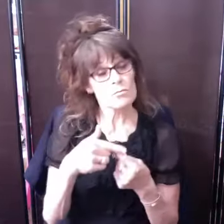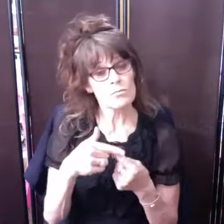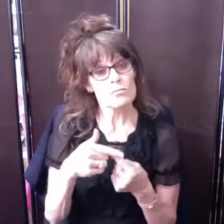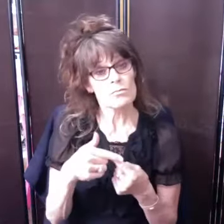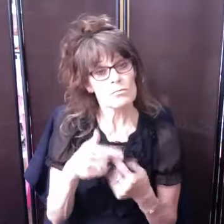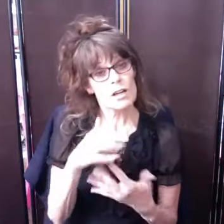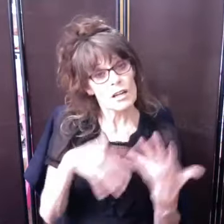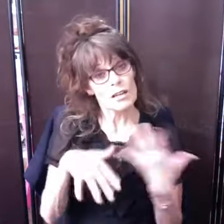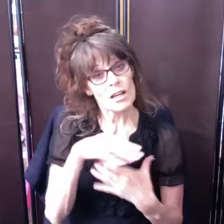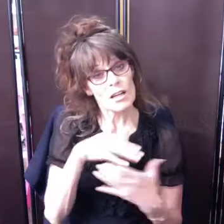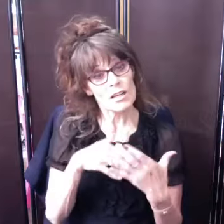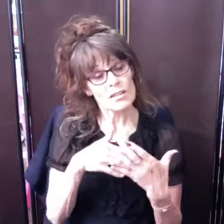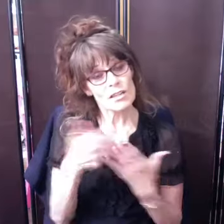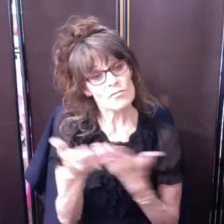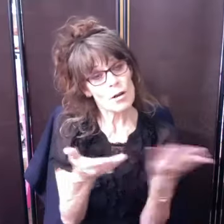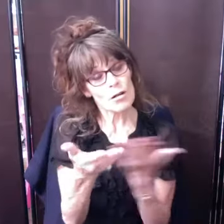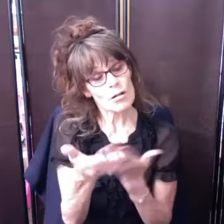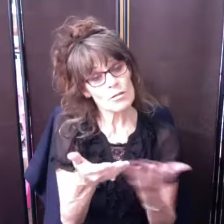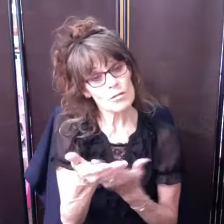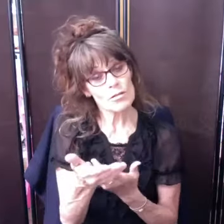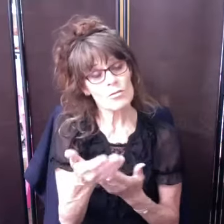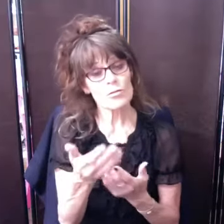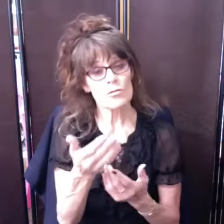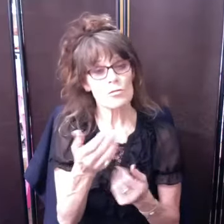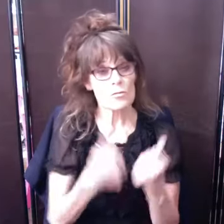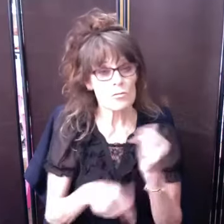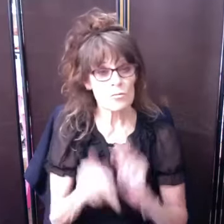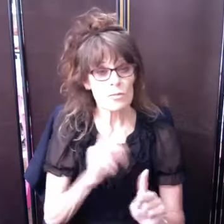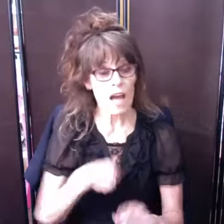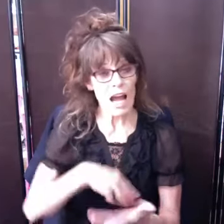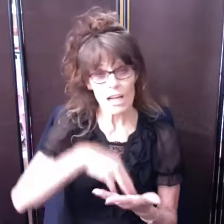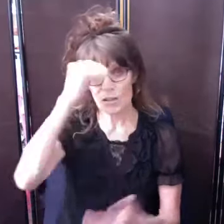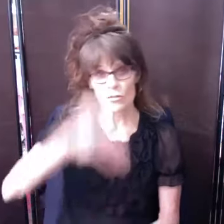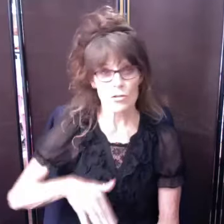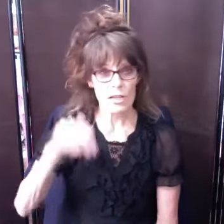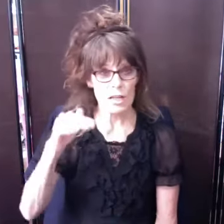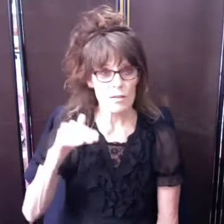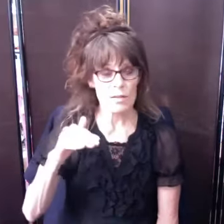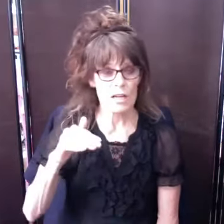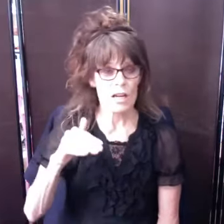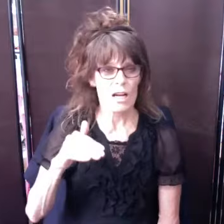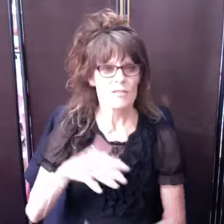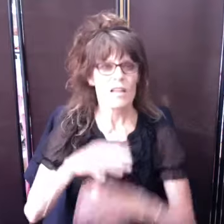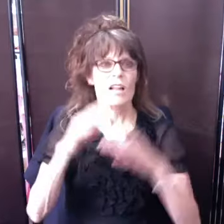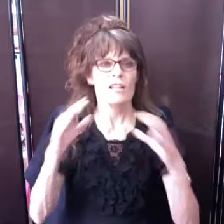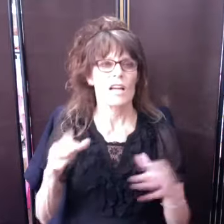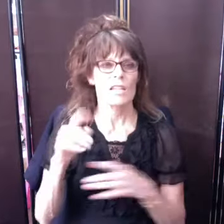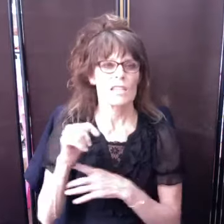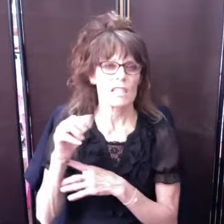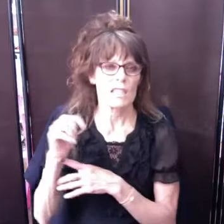and trying to be of service to my fellow man. I learned all of that when I was growing up. Now I've done a lot of TDC work. TDC doesn't necessarily have anything to do with